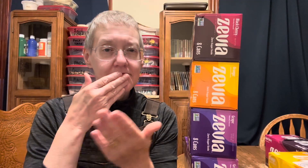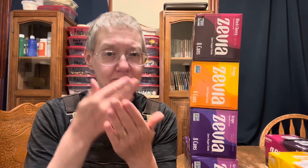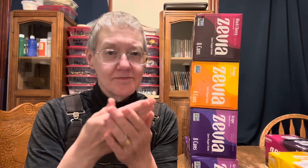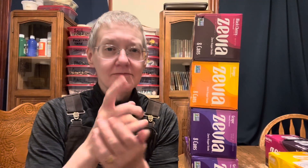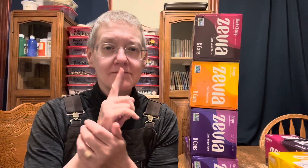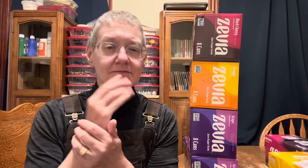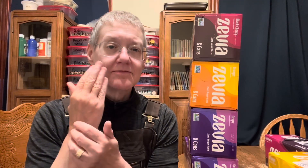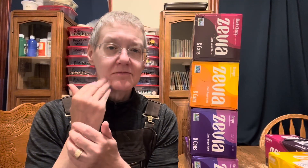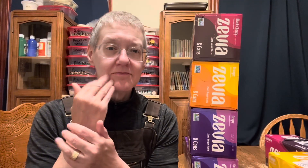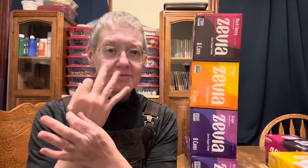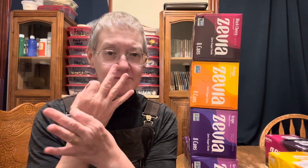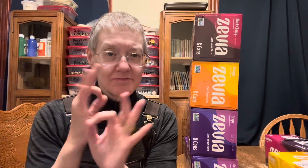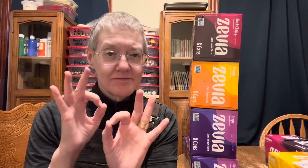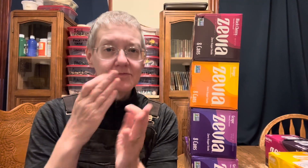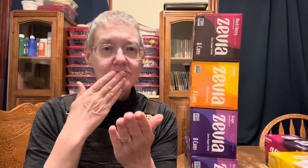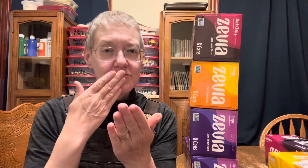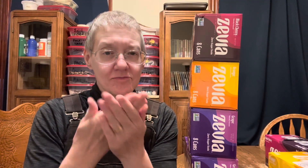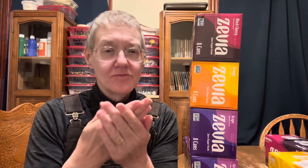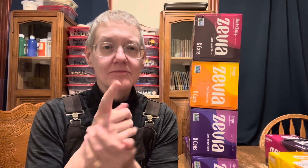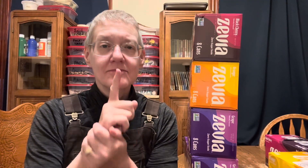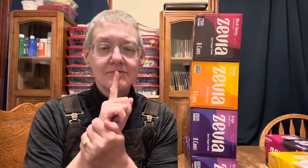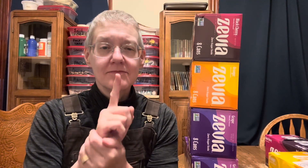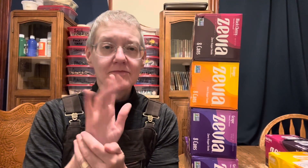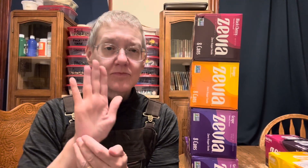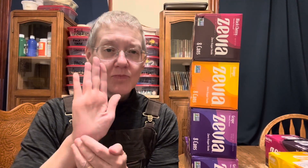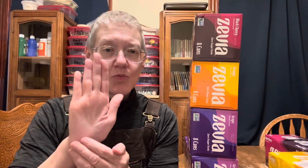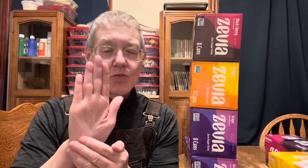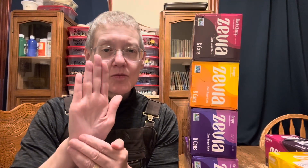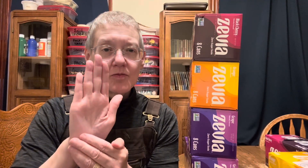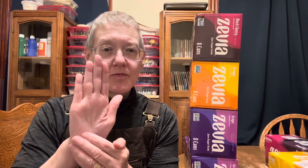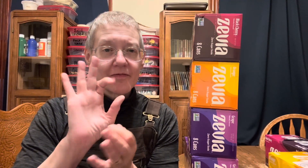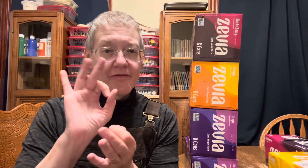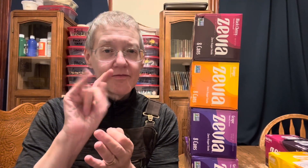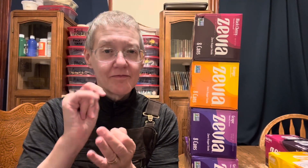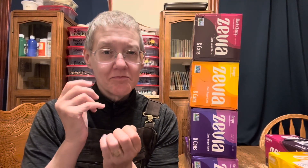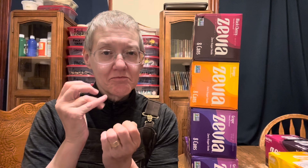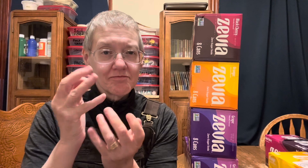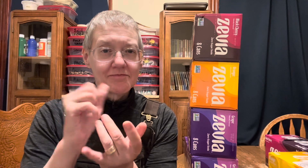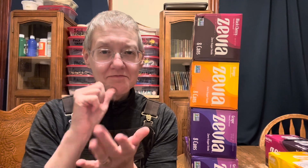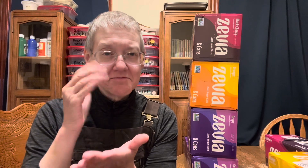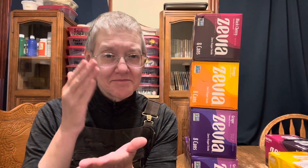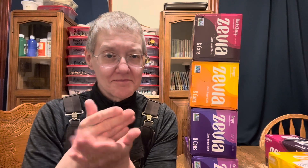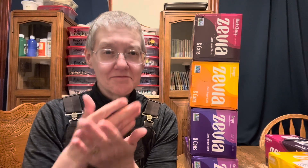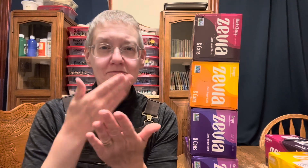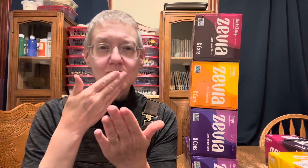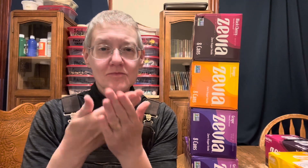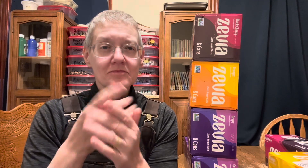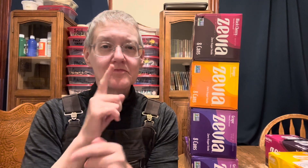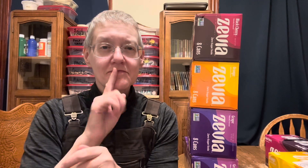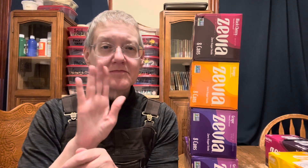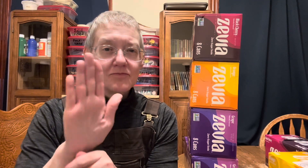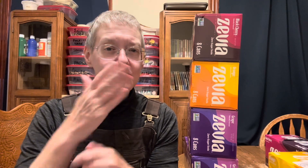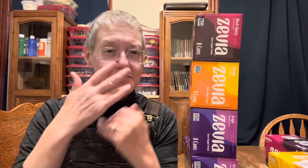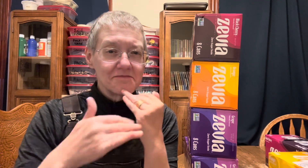Good means it's keto. Good means it's sugar-free. Good means it's not going to stop you from burning fat or raise your blood